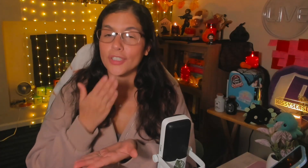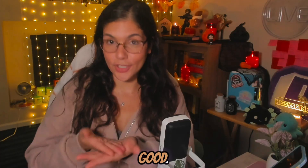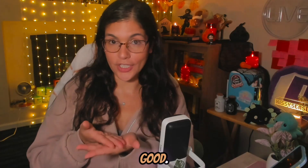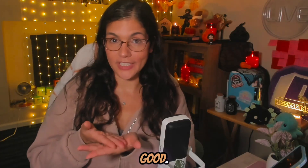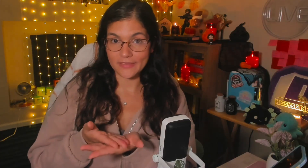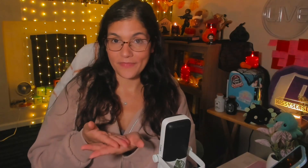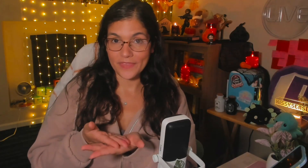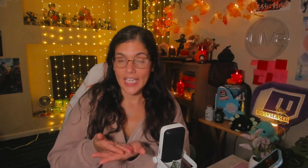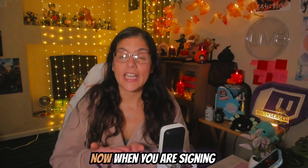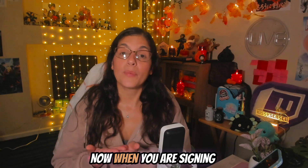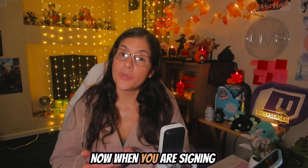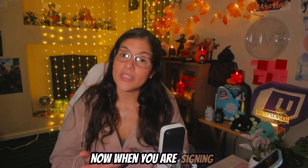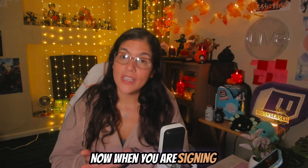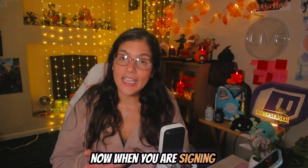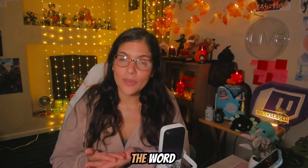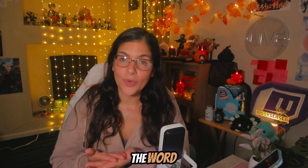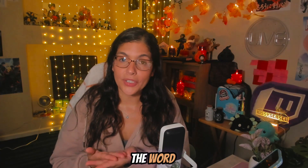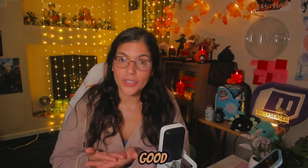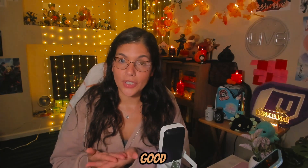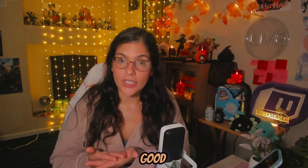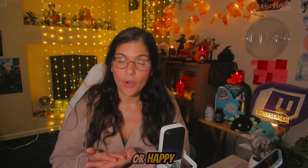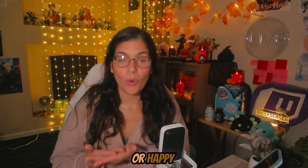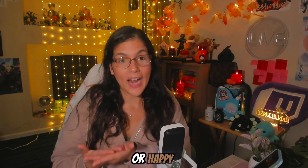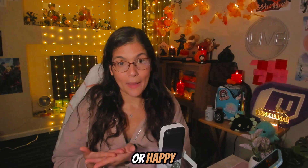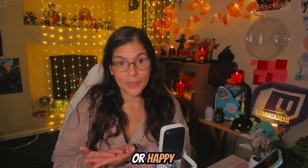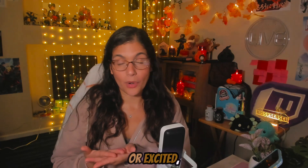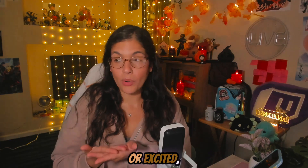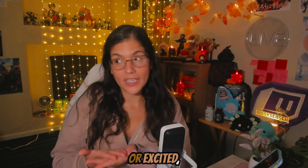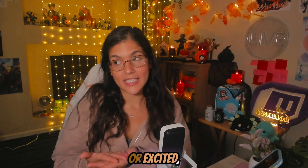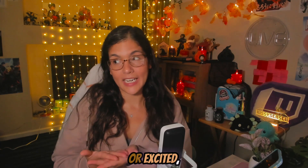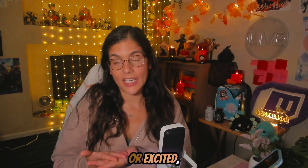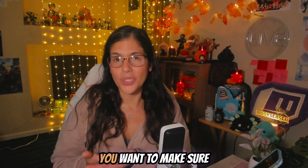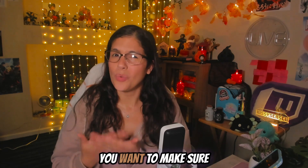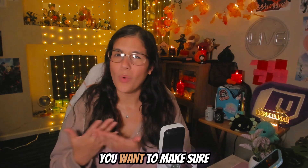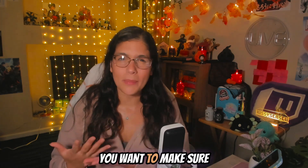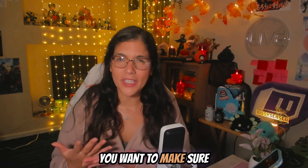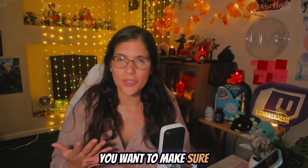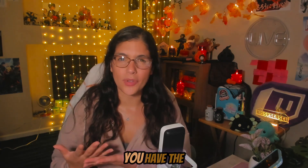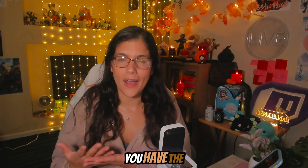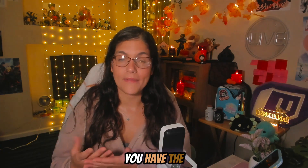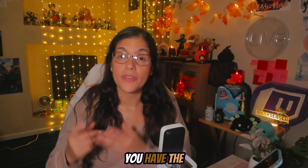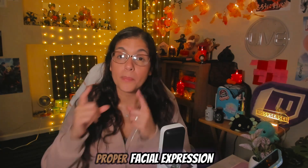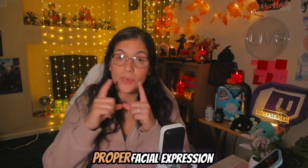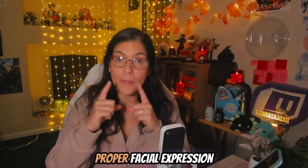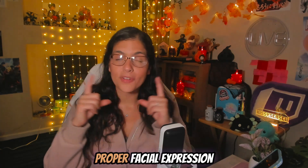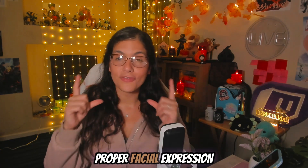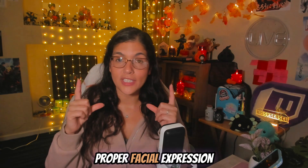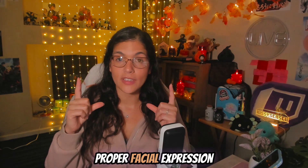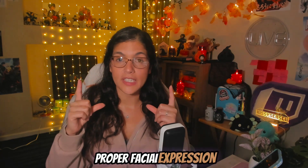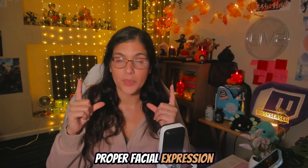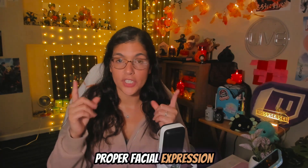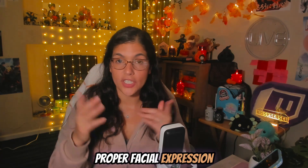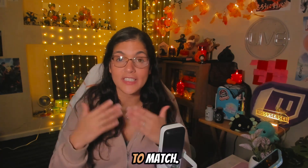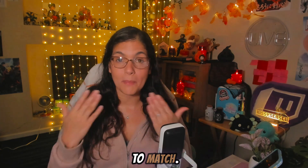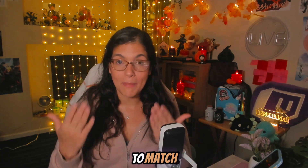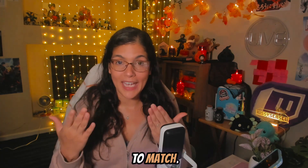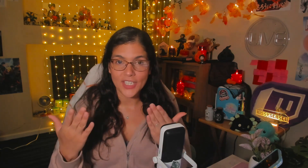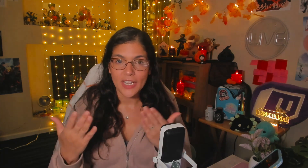Good. Now, when you are signing the word good or happy or excited, you want to make sure you have the proper facial expression to match. Because